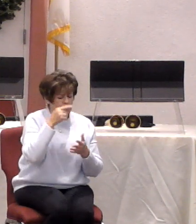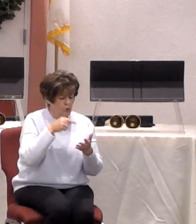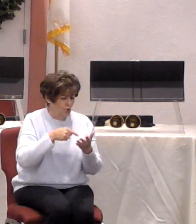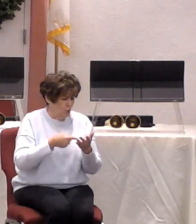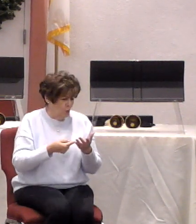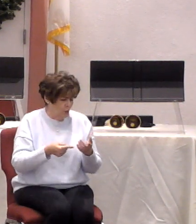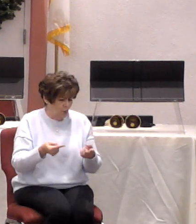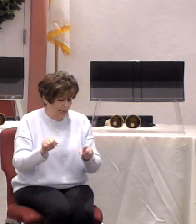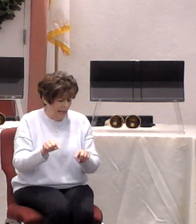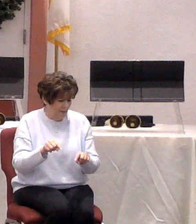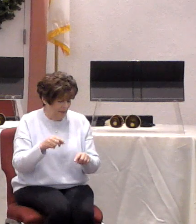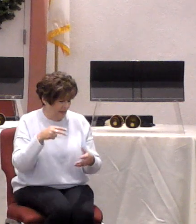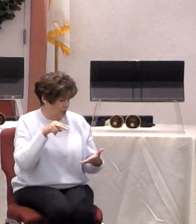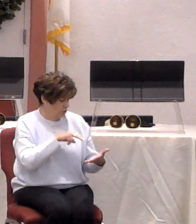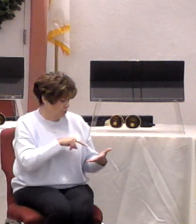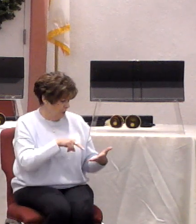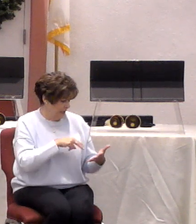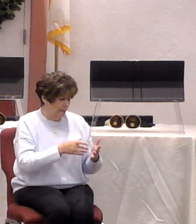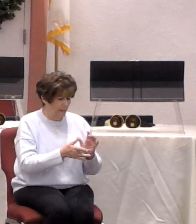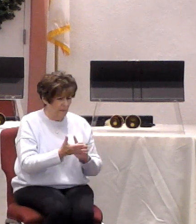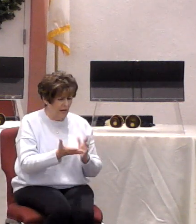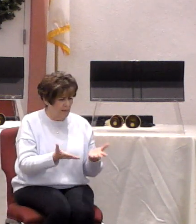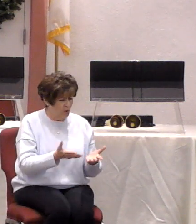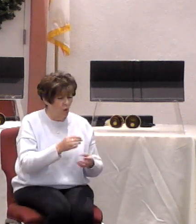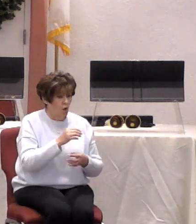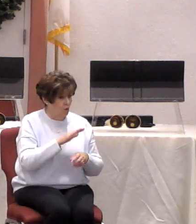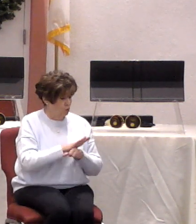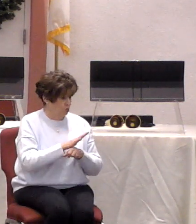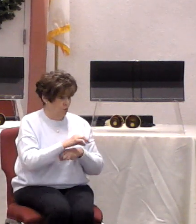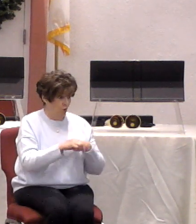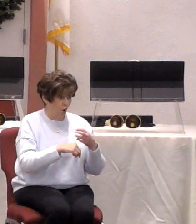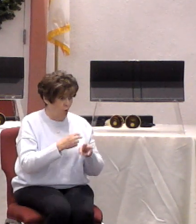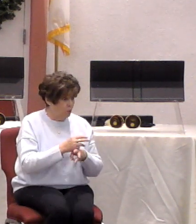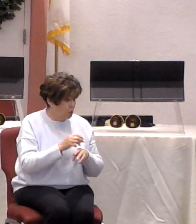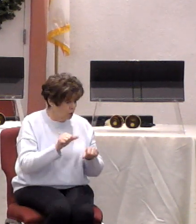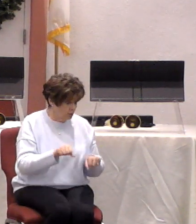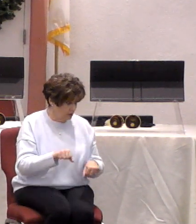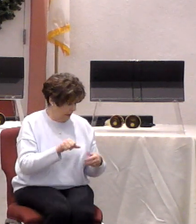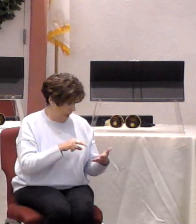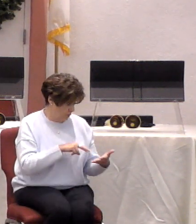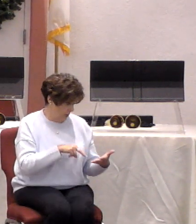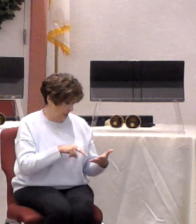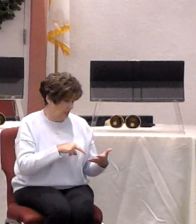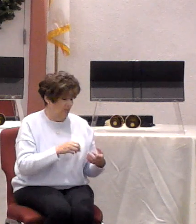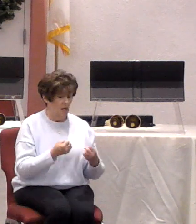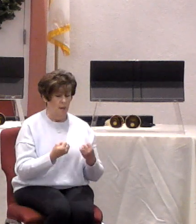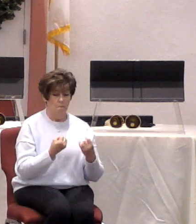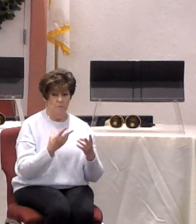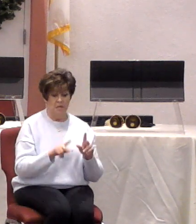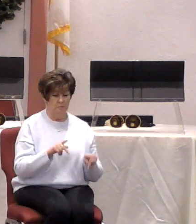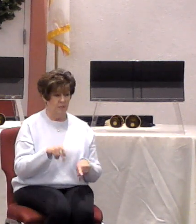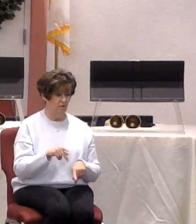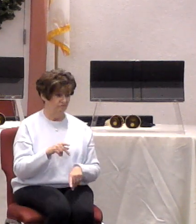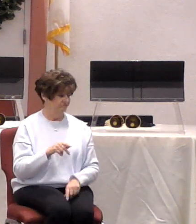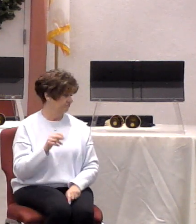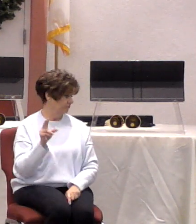so that we begin to recognize something. Something that many people still deny today, but you need to know this. It's a